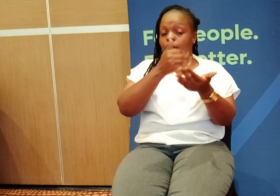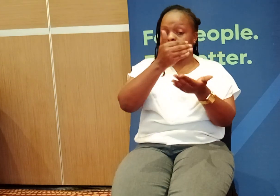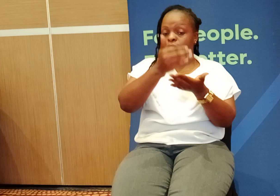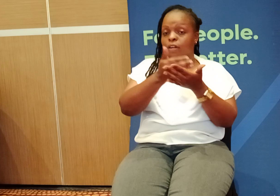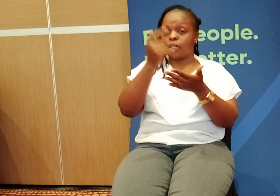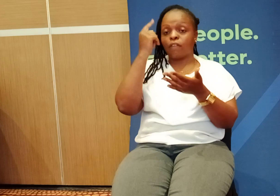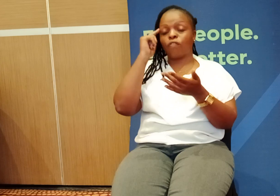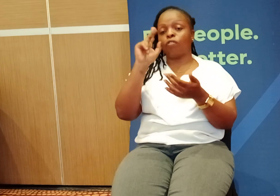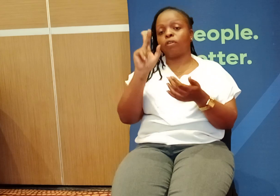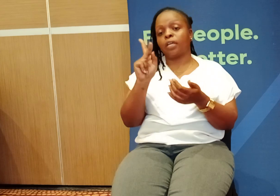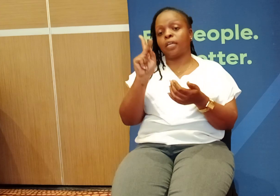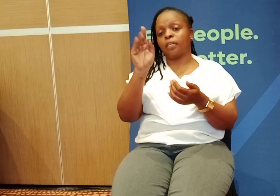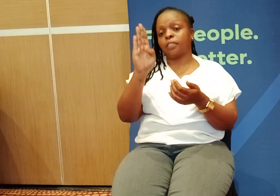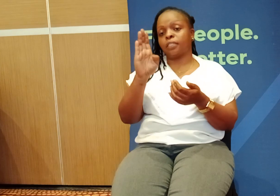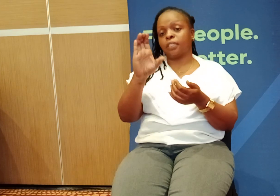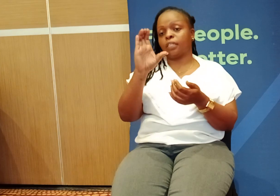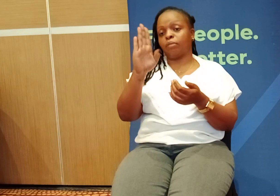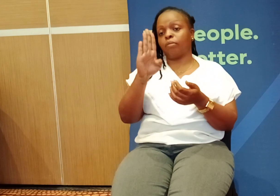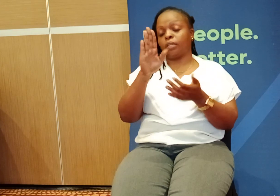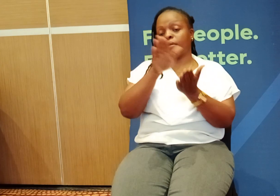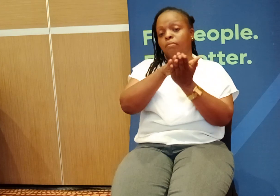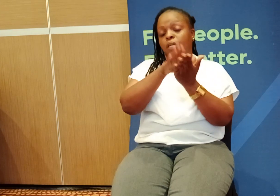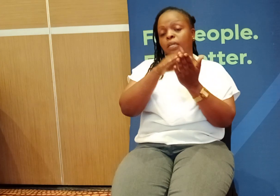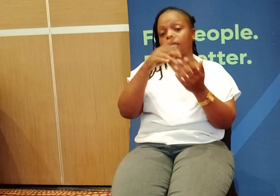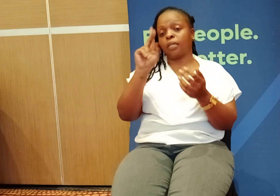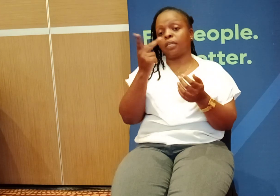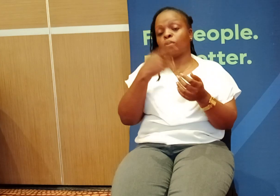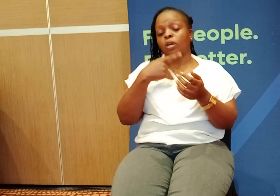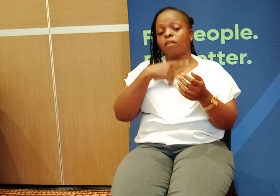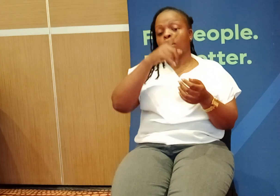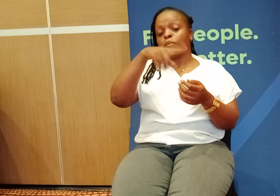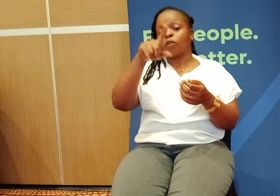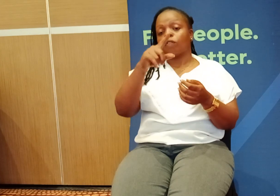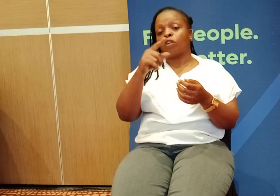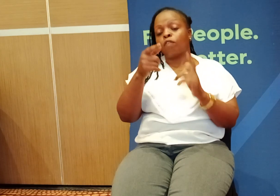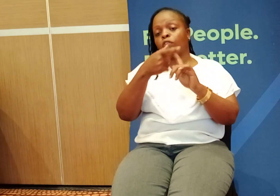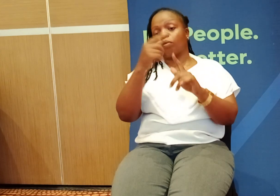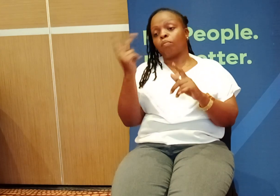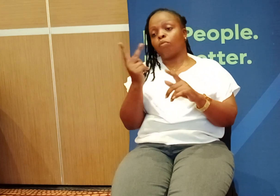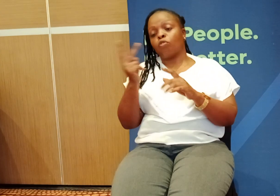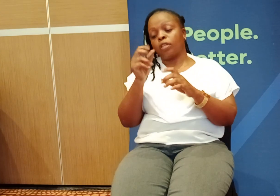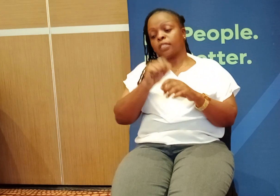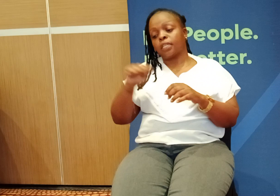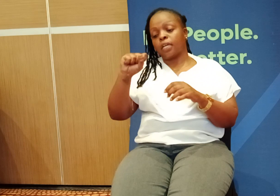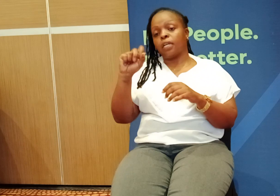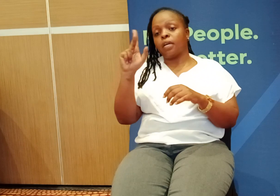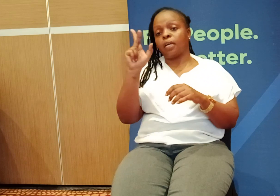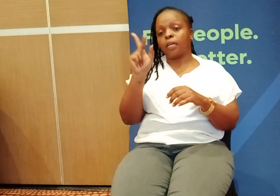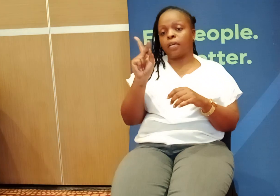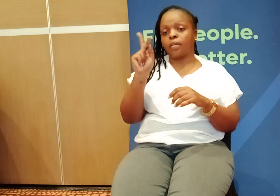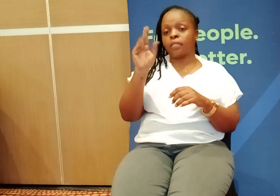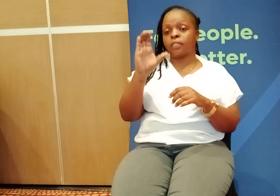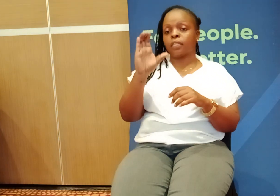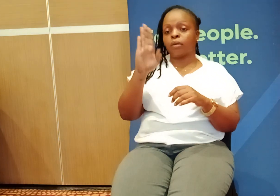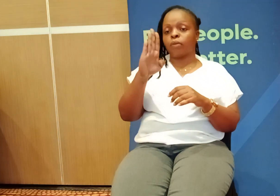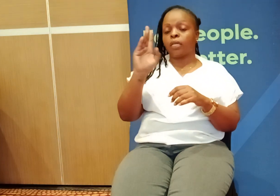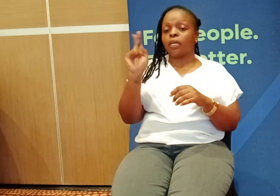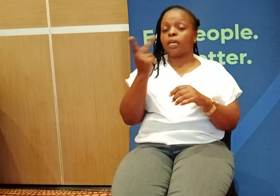Bank Kenya. We have approvals from both sides, KCB Kenya as well as those 2